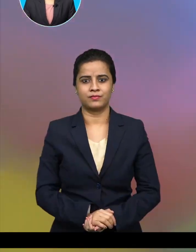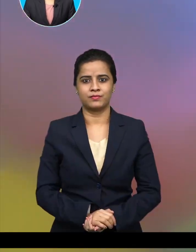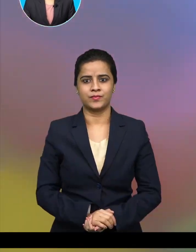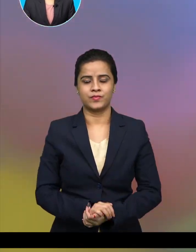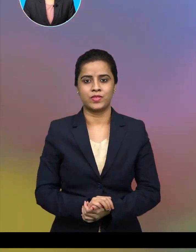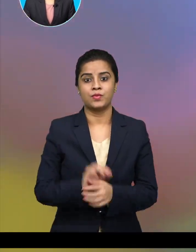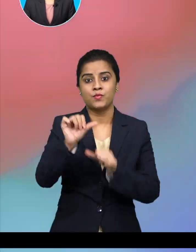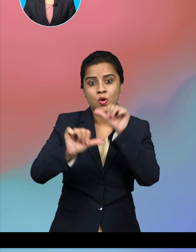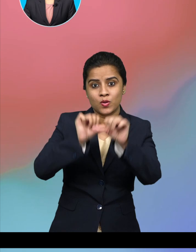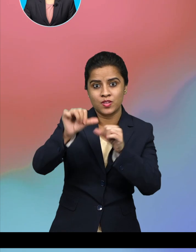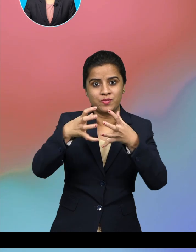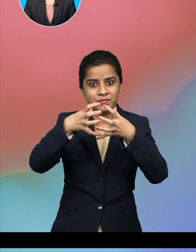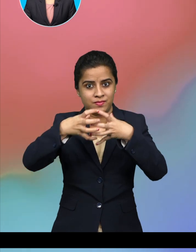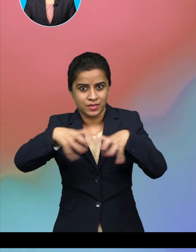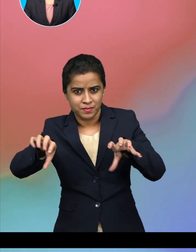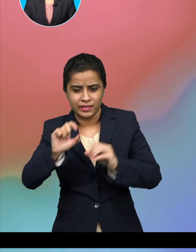sedimentation,